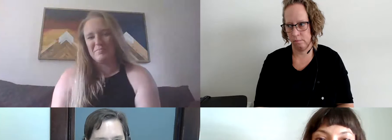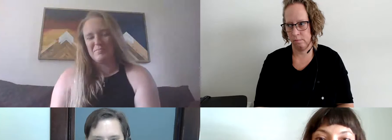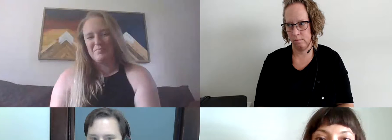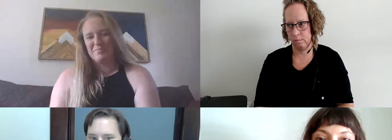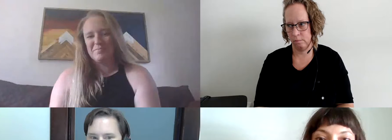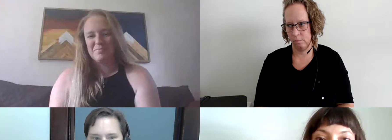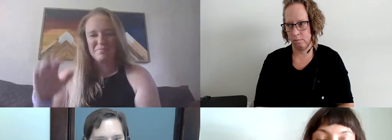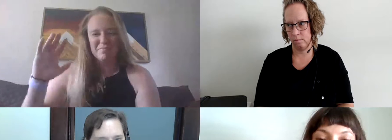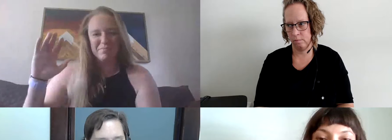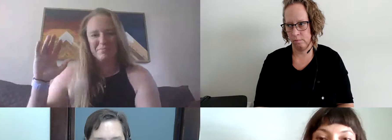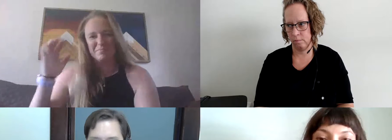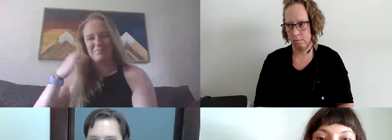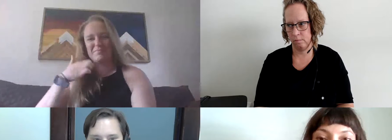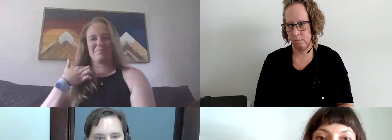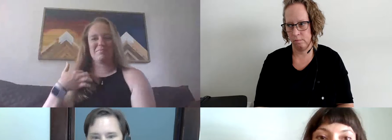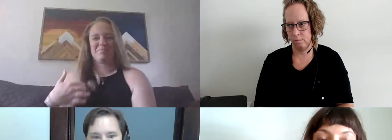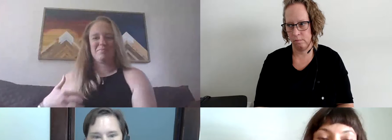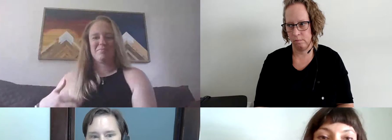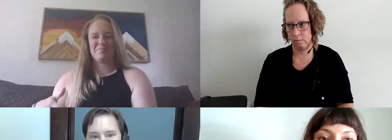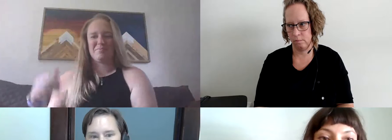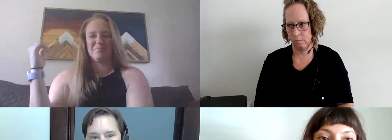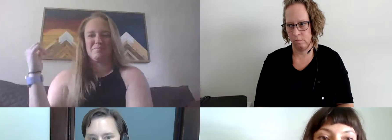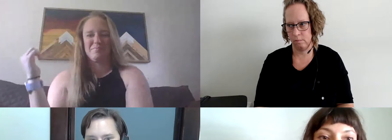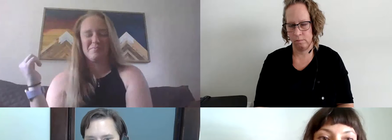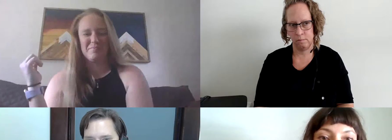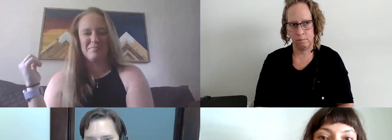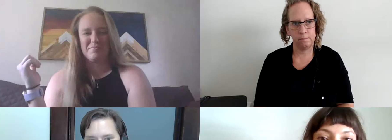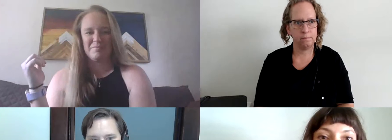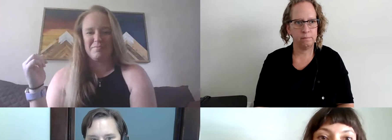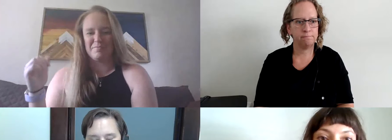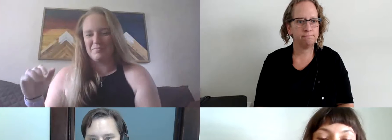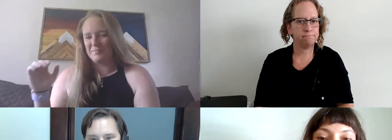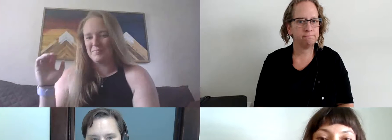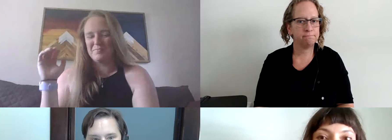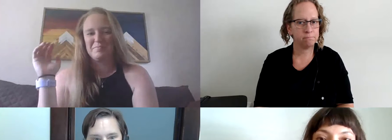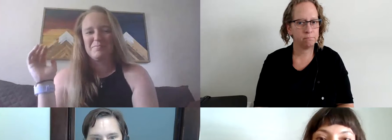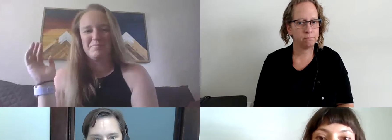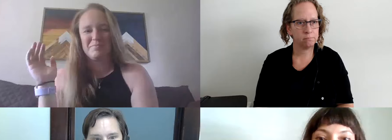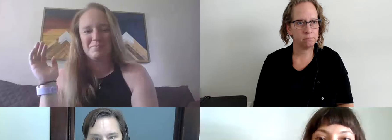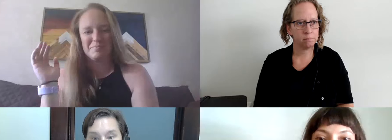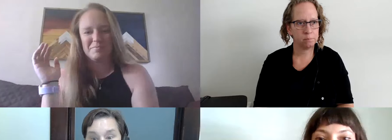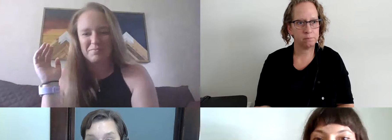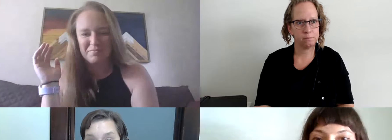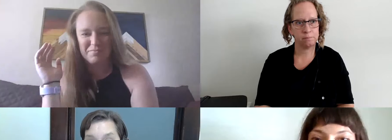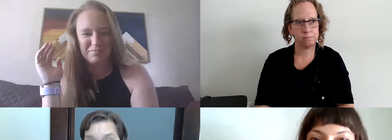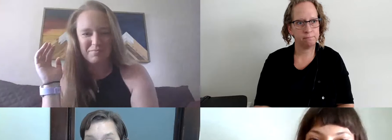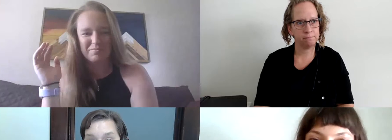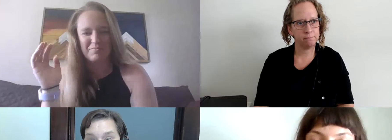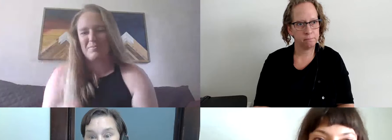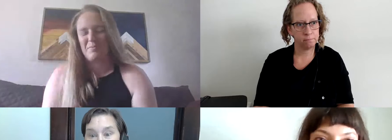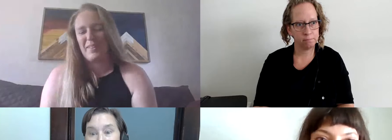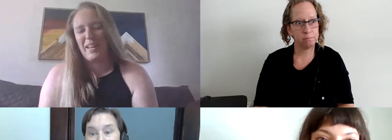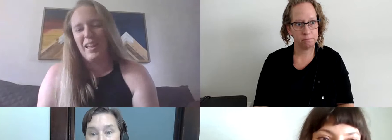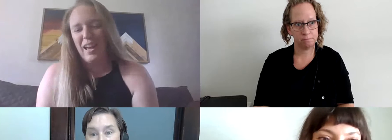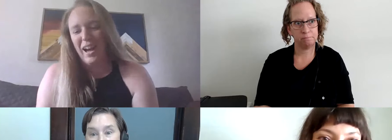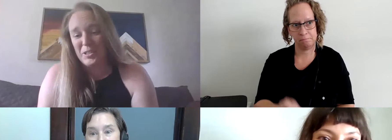federalrelay@sprint.com. We'll reply to that email and just make sure any of questions that they may have are answered. Kate, do you want to add to